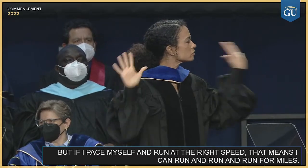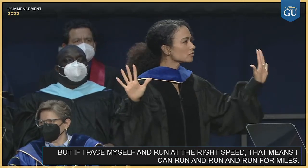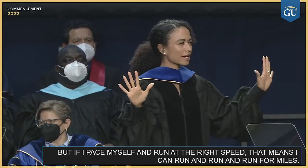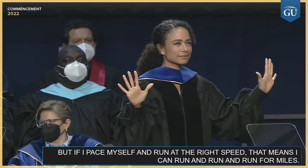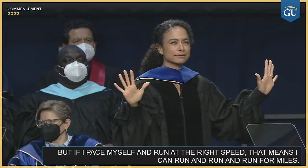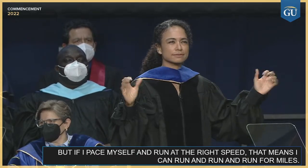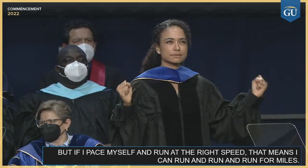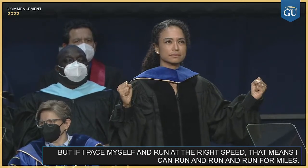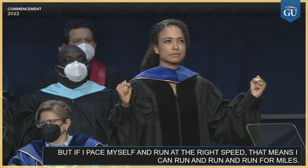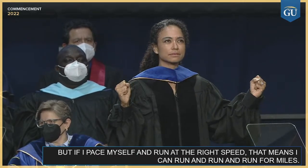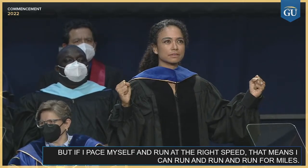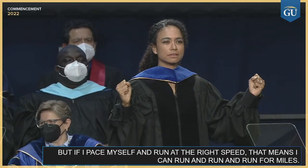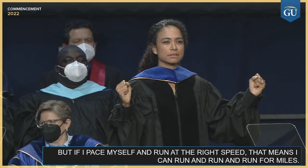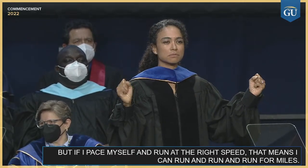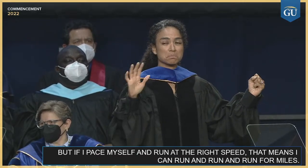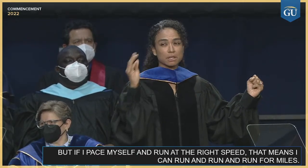And that makes me feel great.